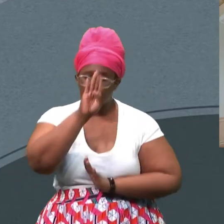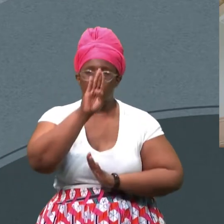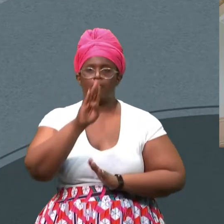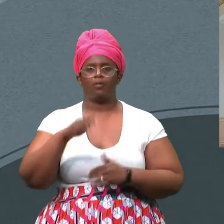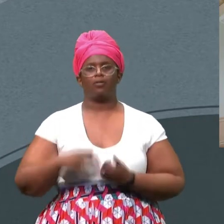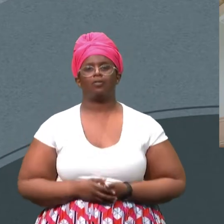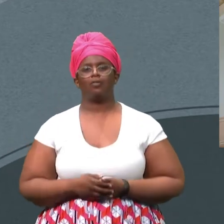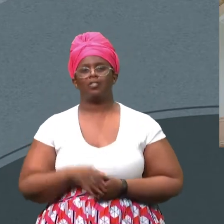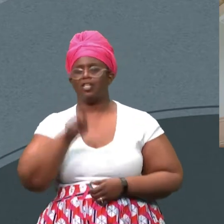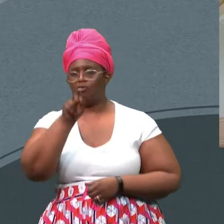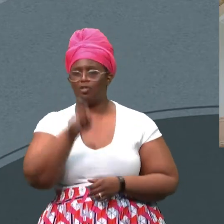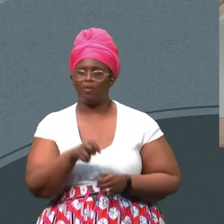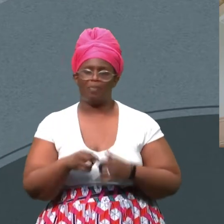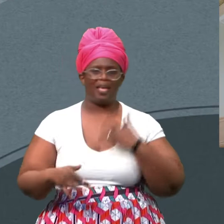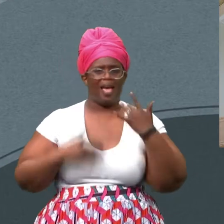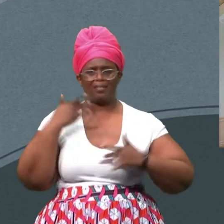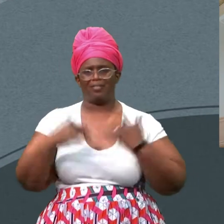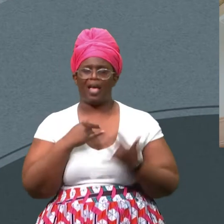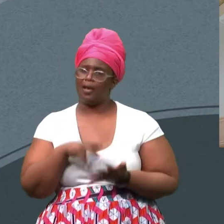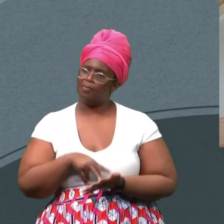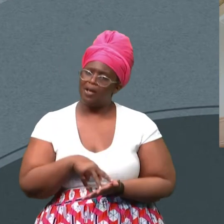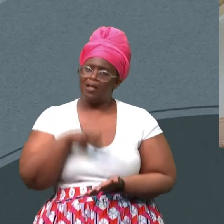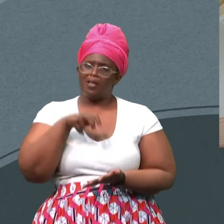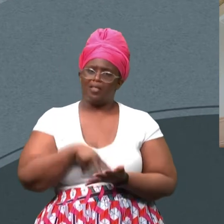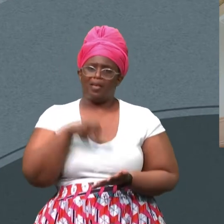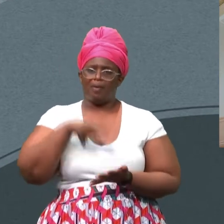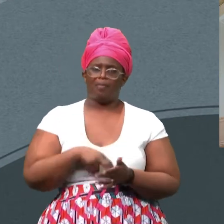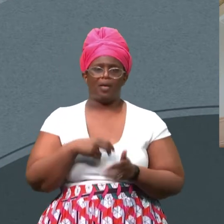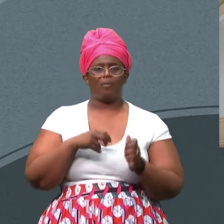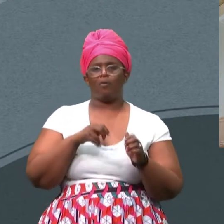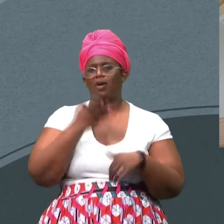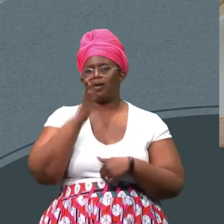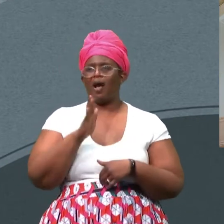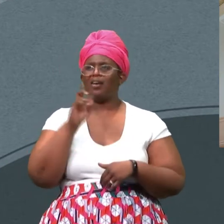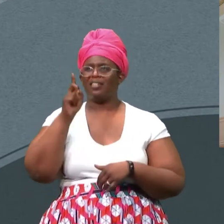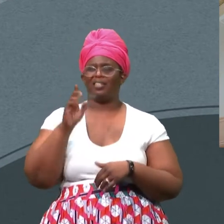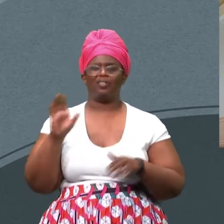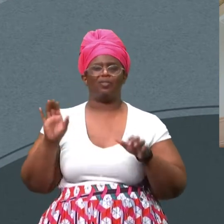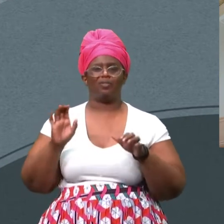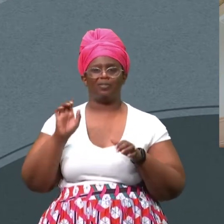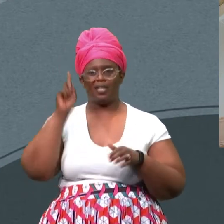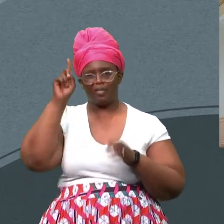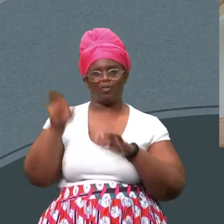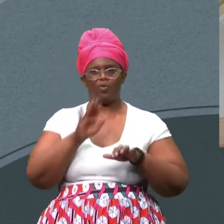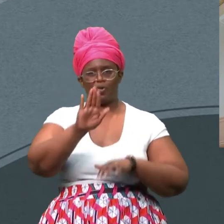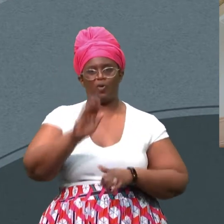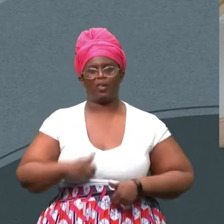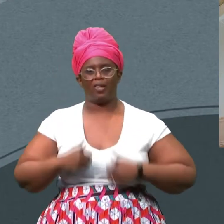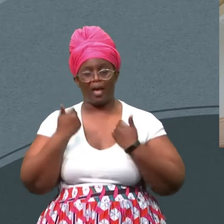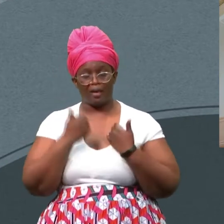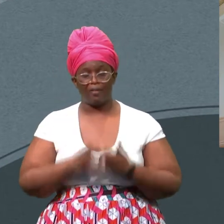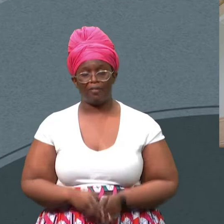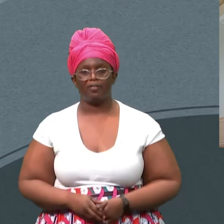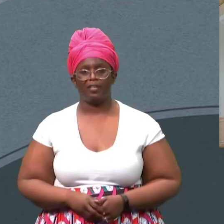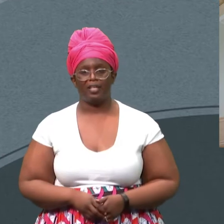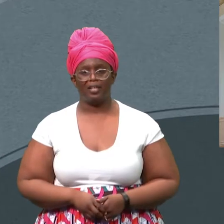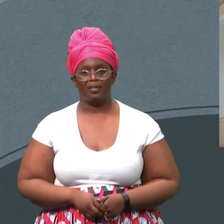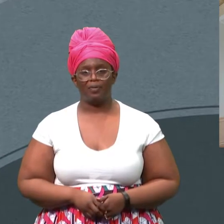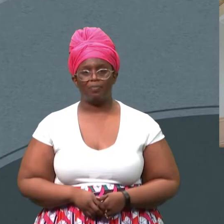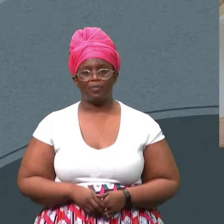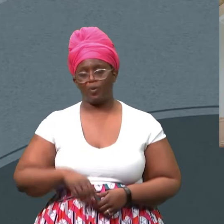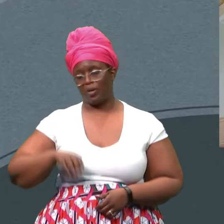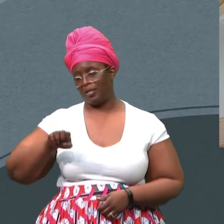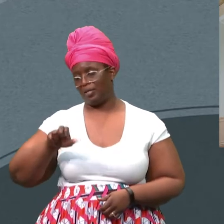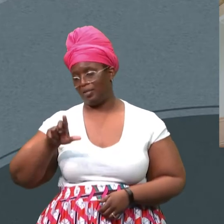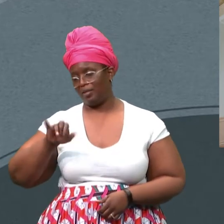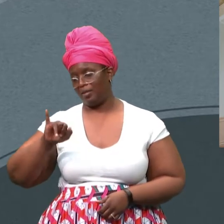to be leaping today over God's acceleration in your life. Y'all, the Bible says at the beginning of the text that when Elizabeth and